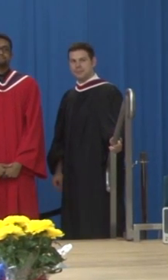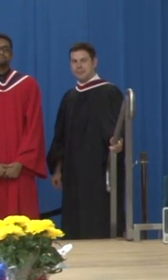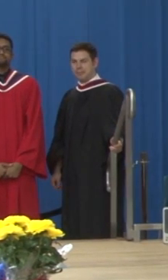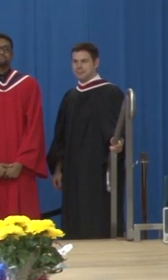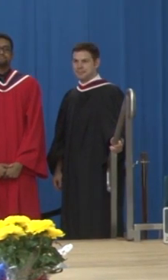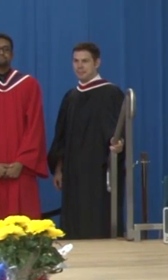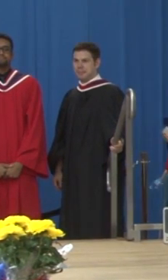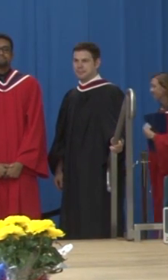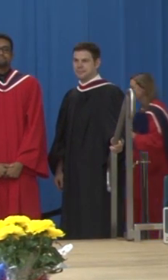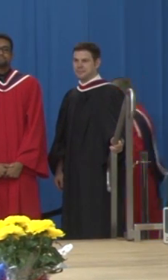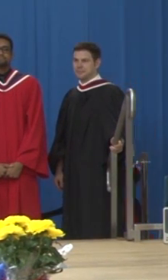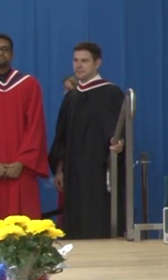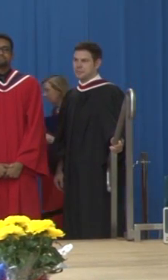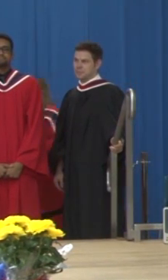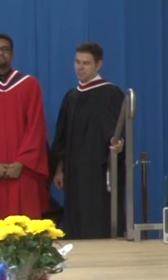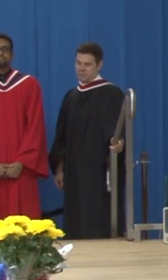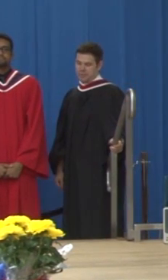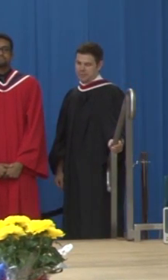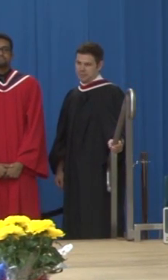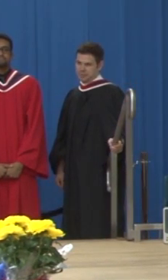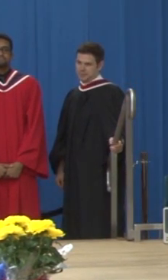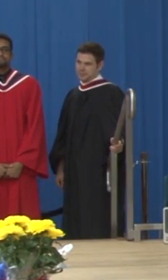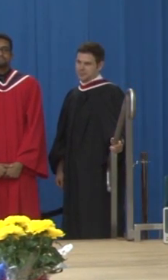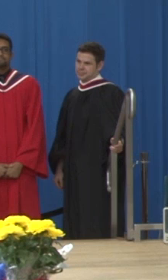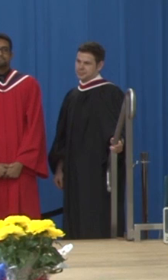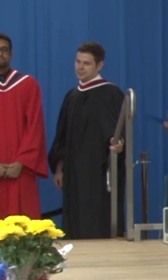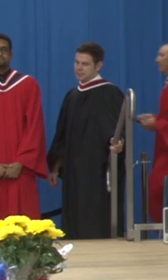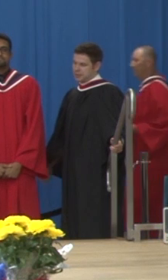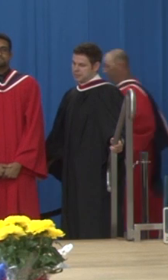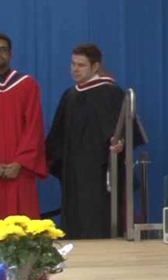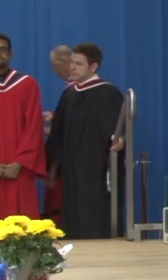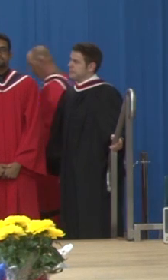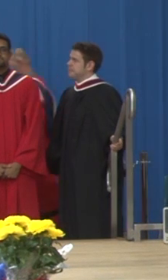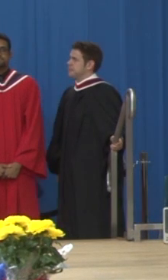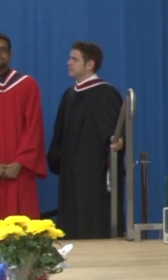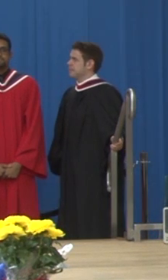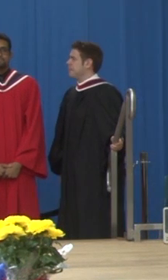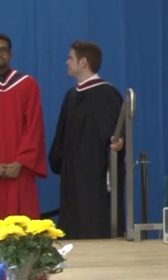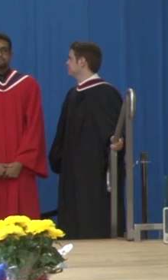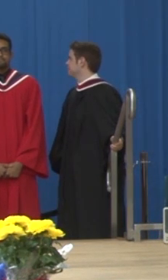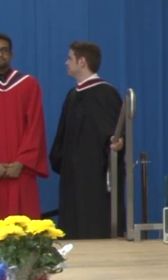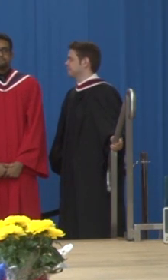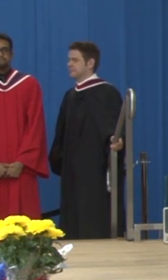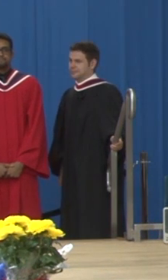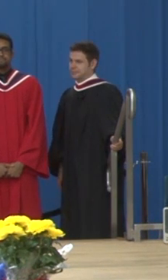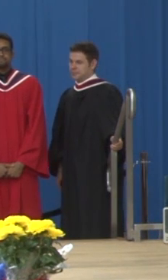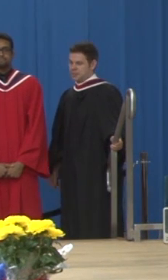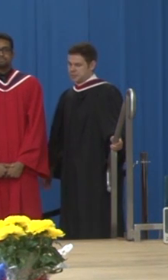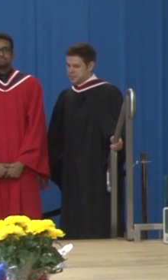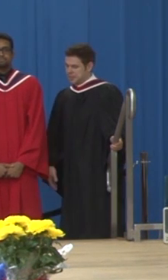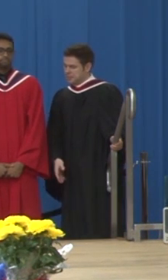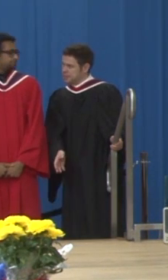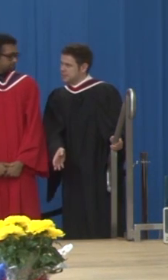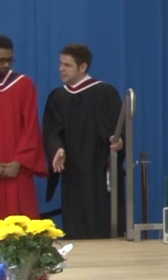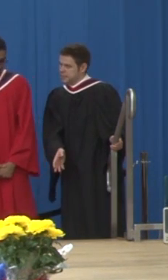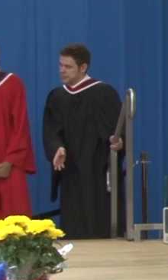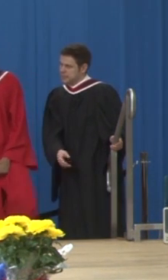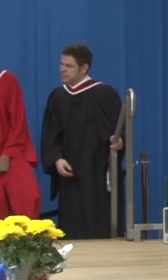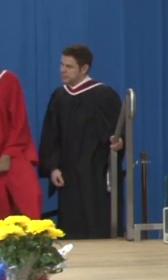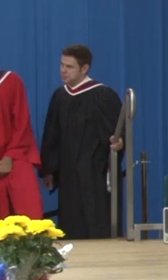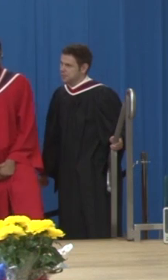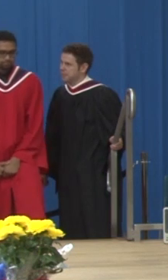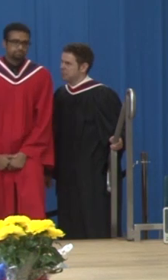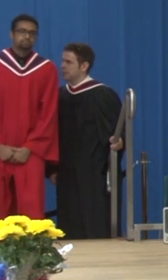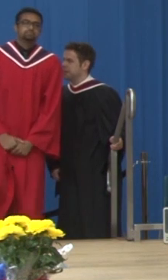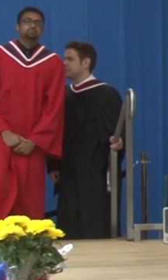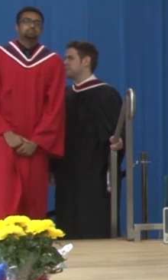present the recipients of Ontario College diplomas and awards for Customs Border Services and